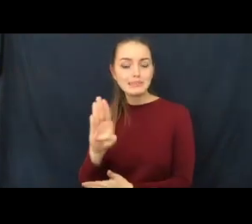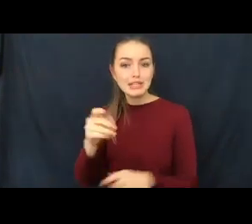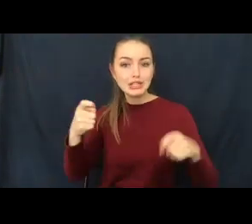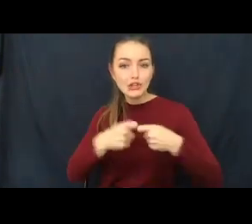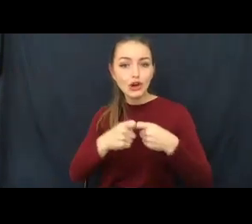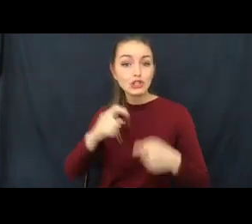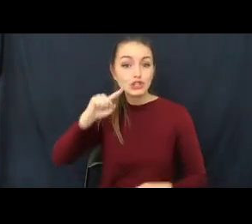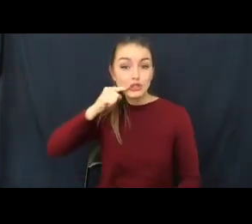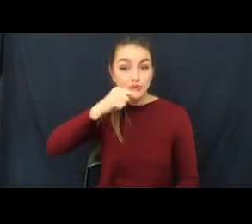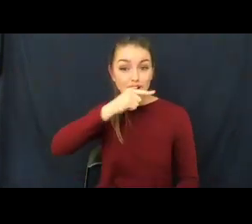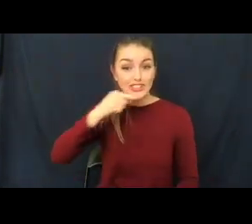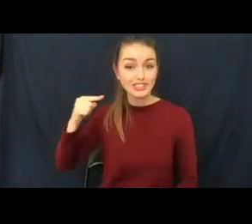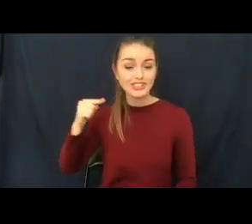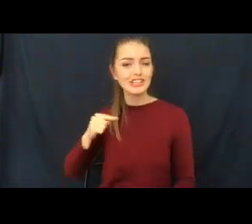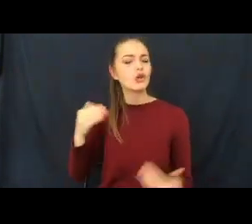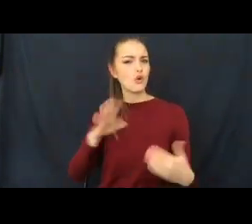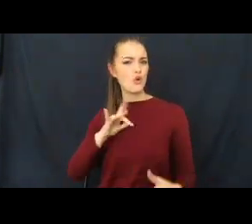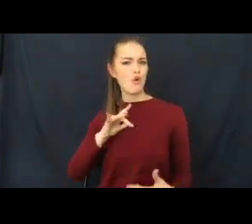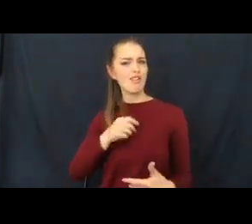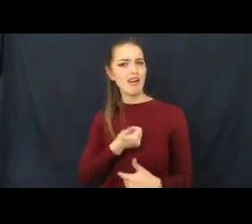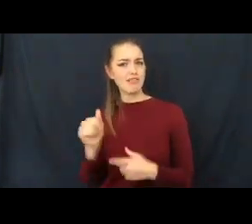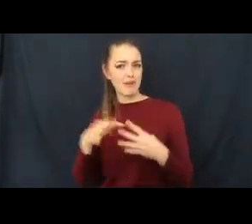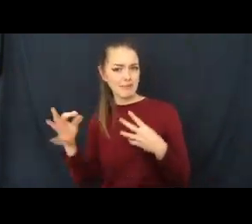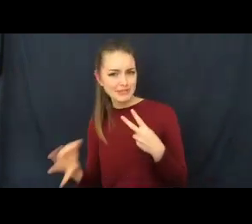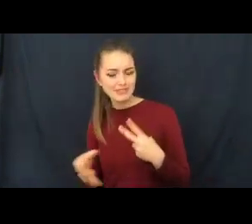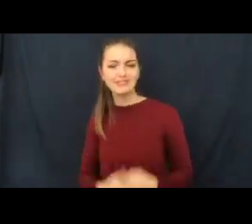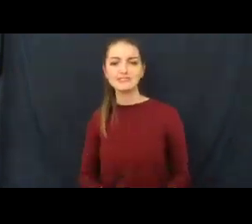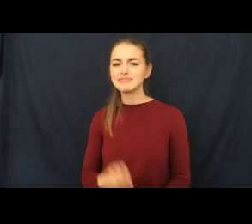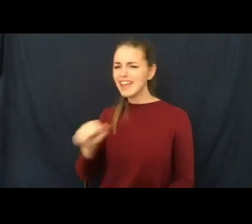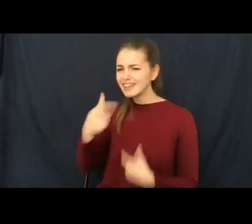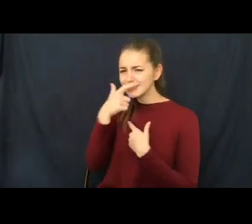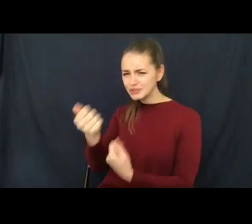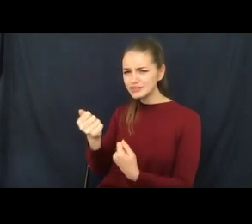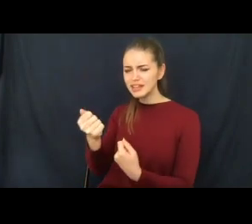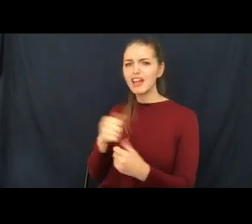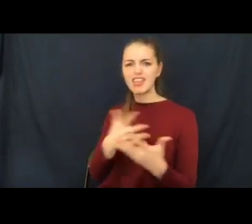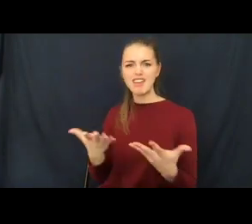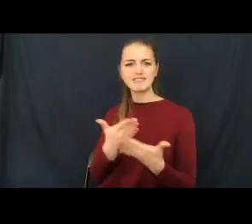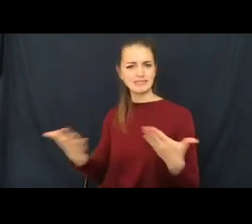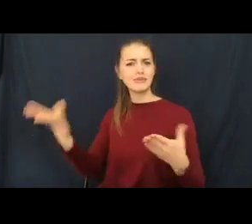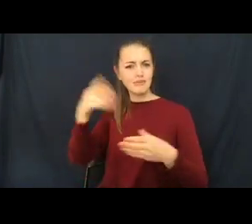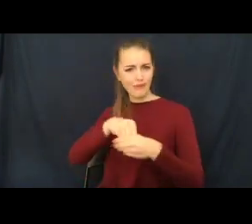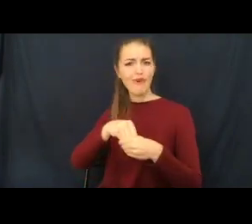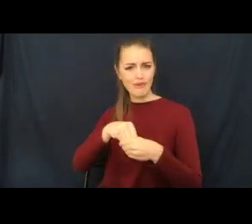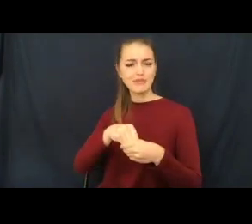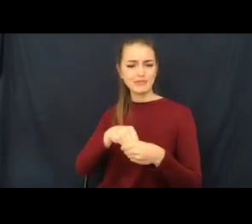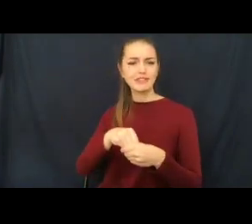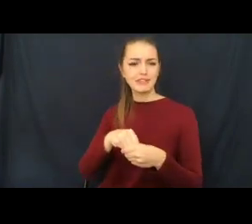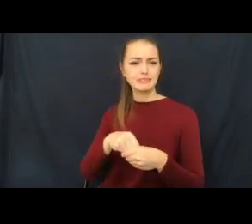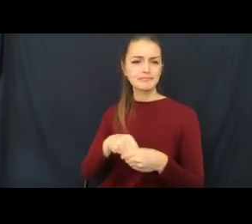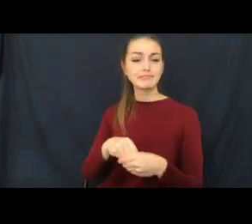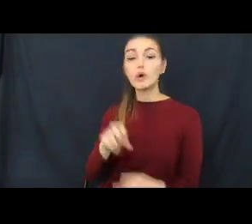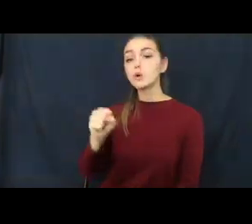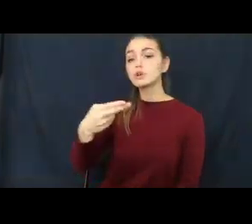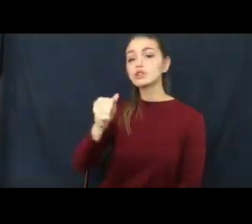exactly. It's cool to find alternatives. It, Yeah. Absolutely. Batteries are very interesting. A lot goes into making them. Sharps. So that- like needles